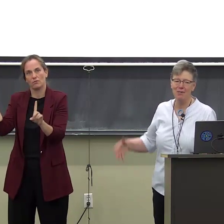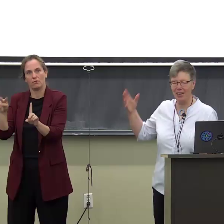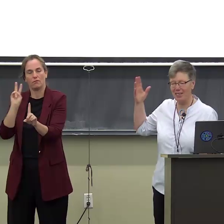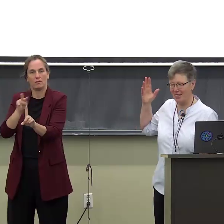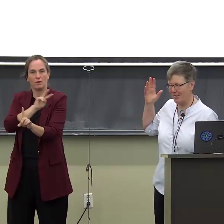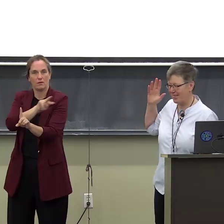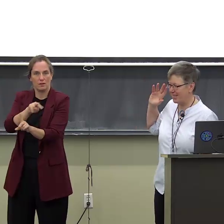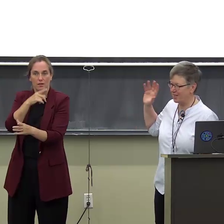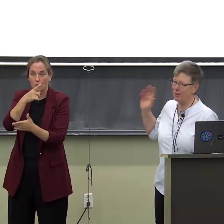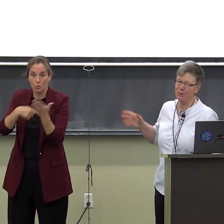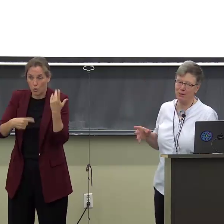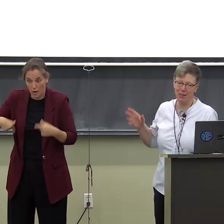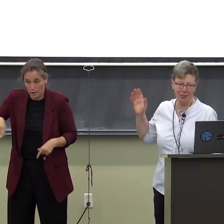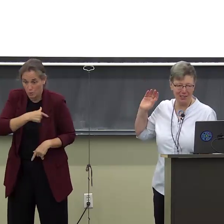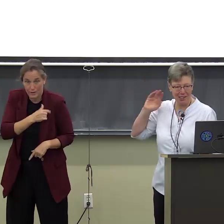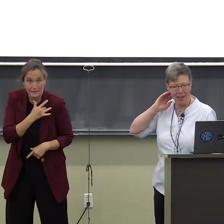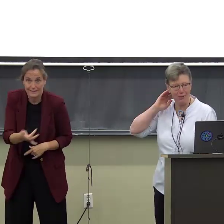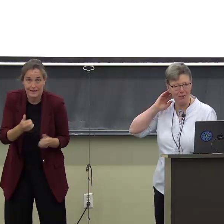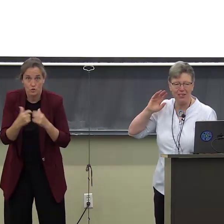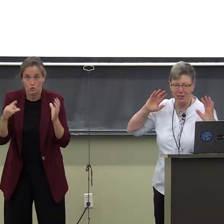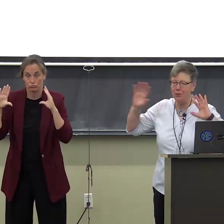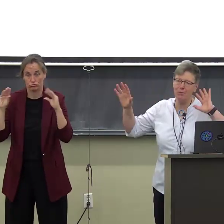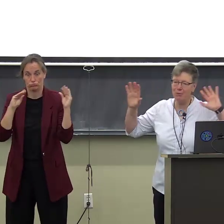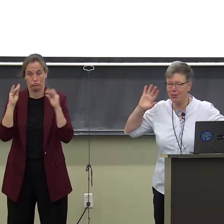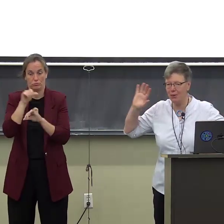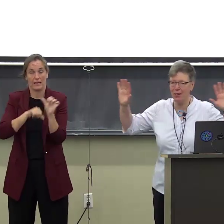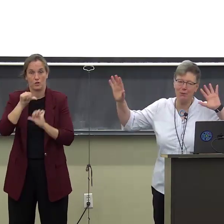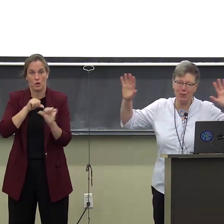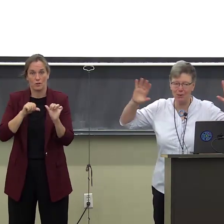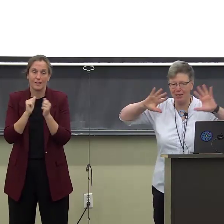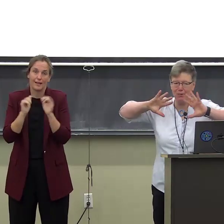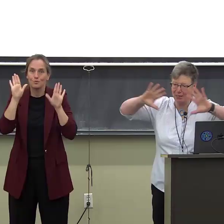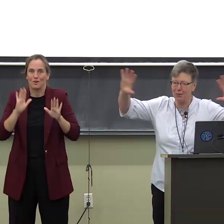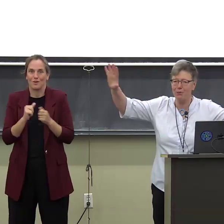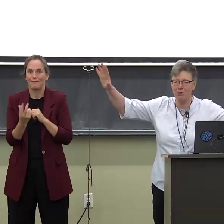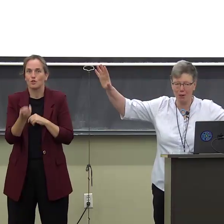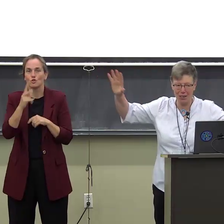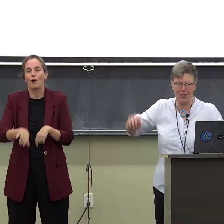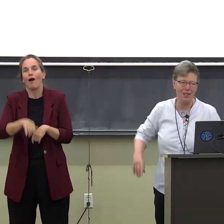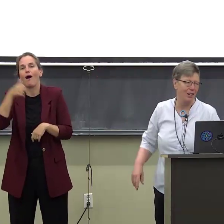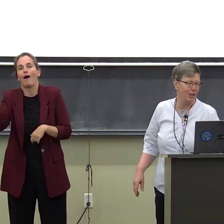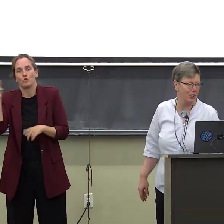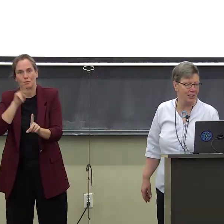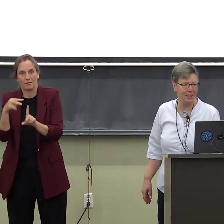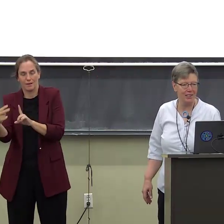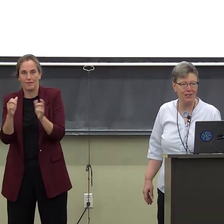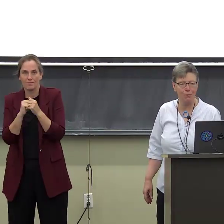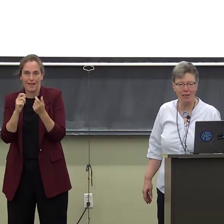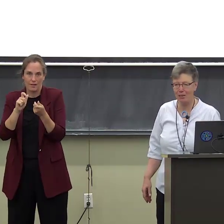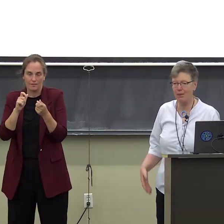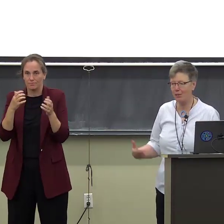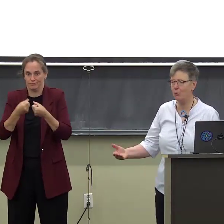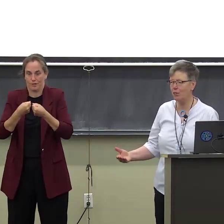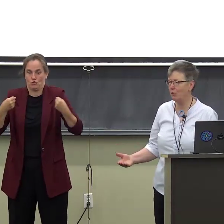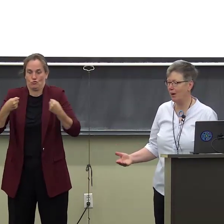So, and it's wonderful that we have two other perspectives that sort of stretch our thinking in